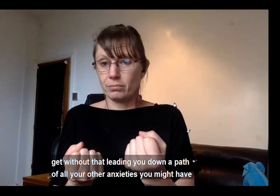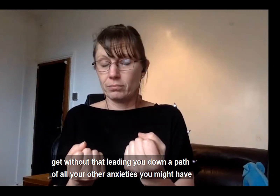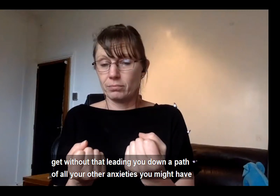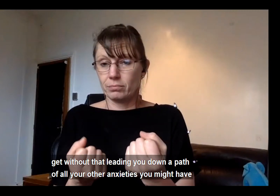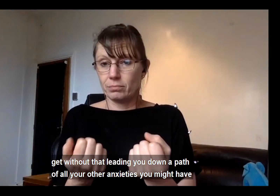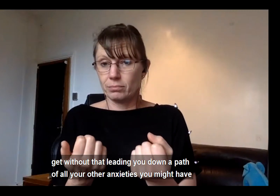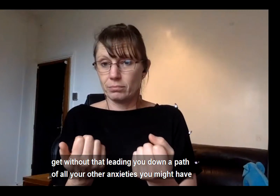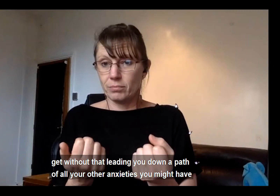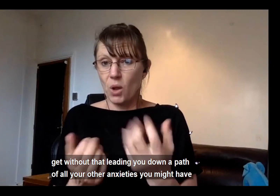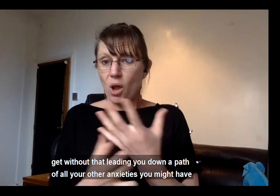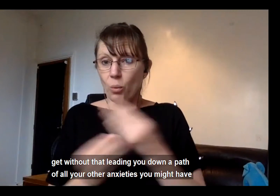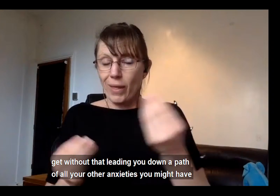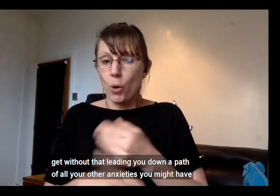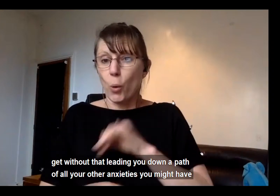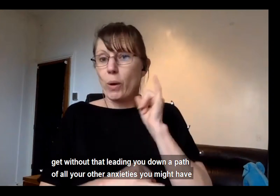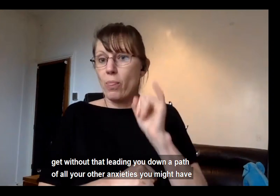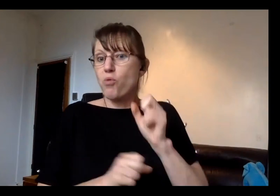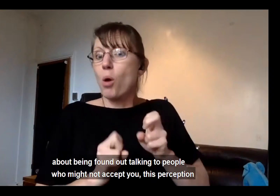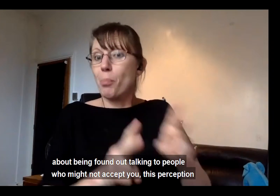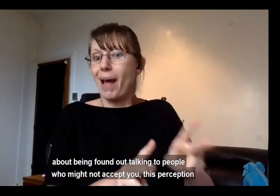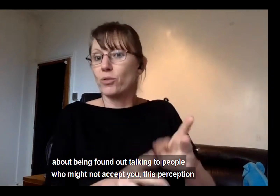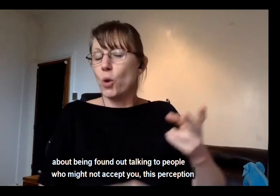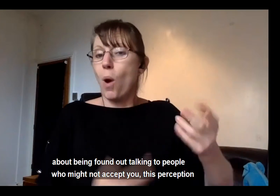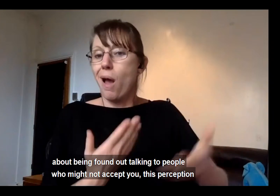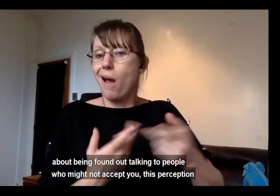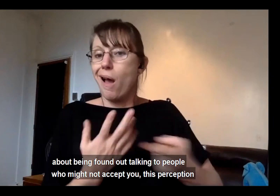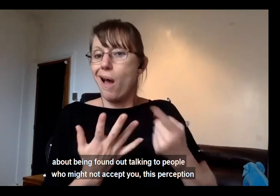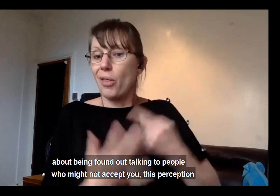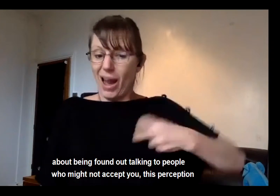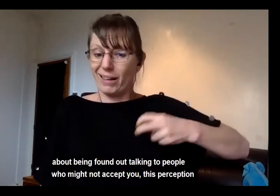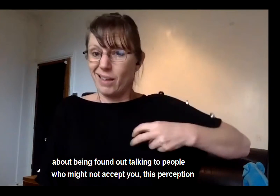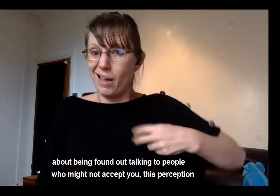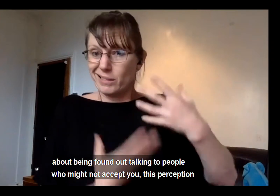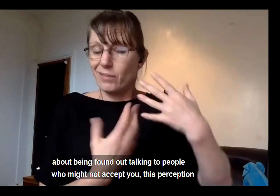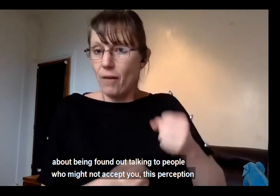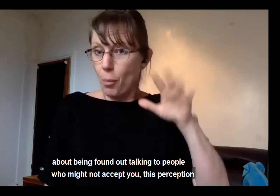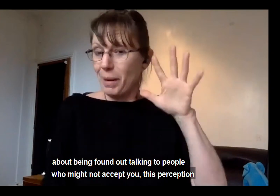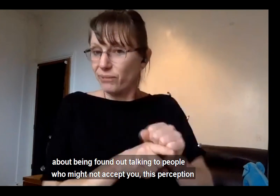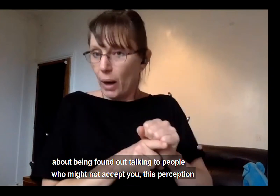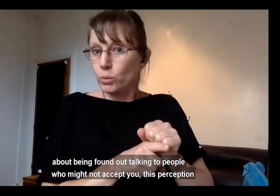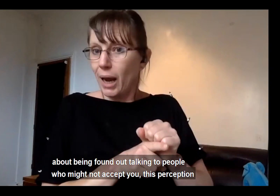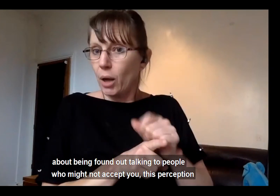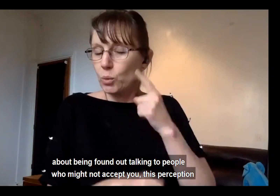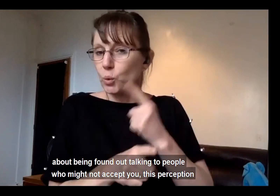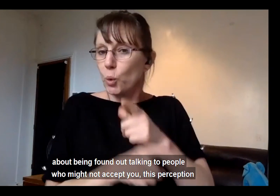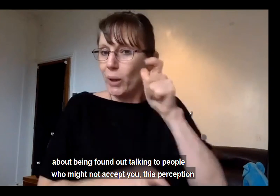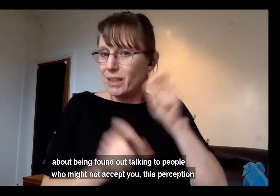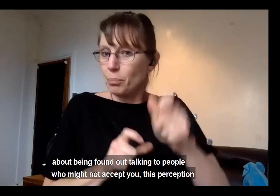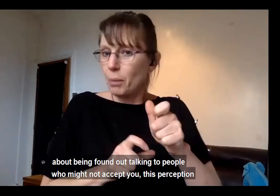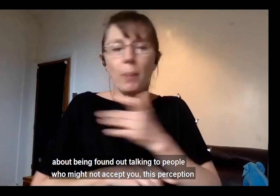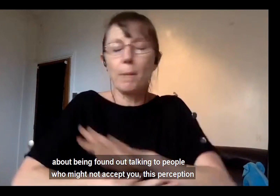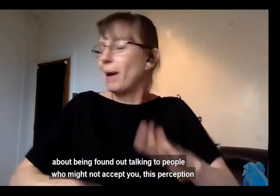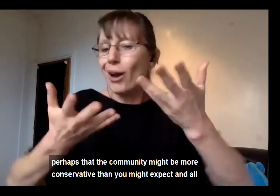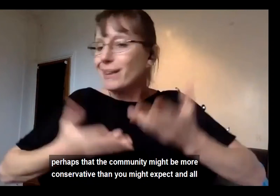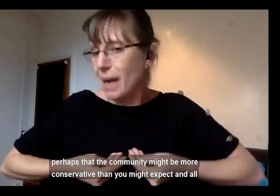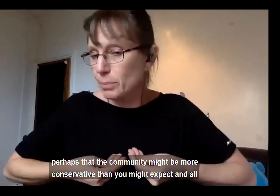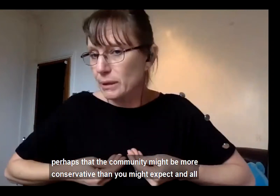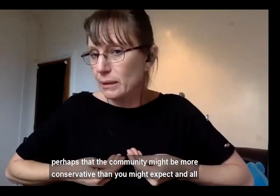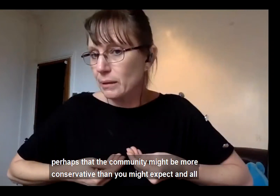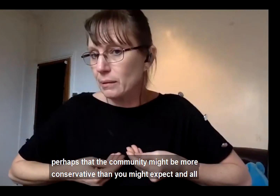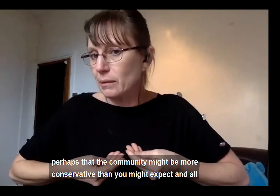you down a path of all your other anxieties you might have about being found out, talking to people who might not accept you,